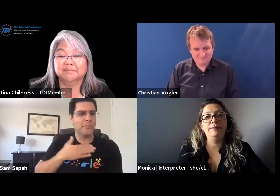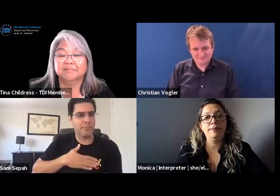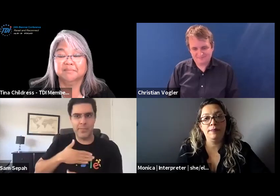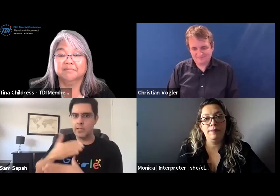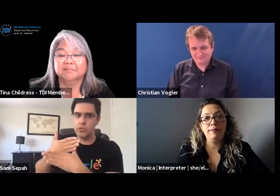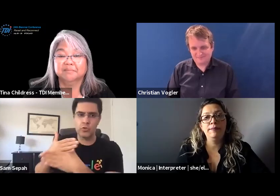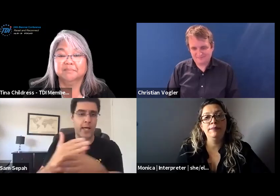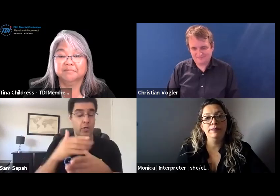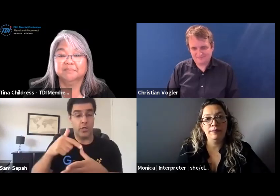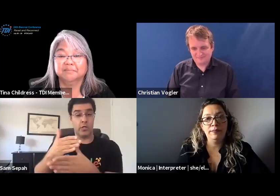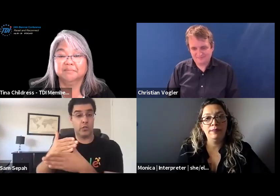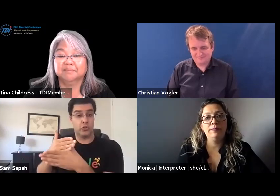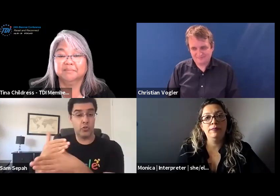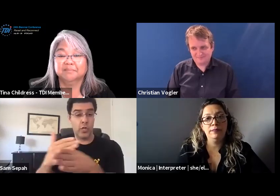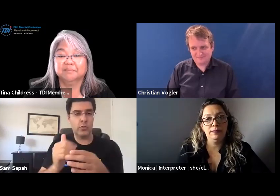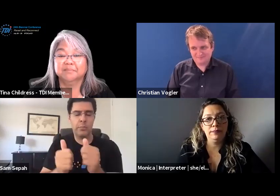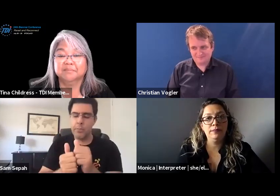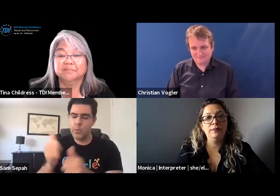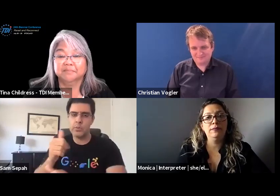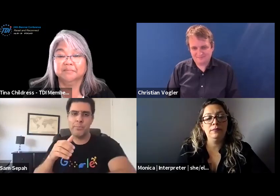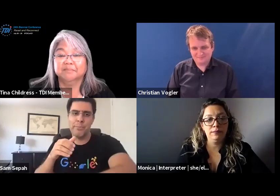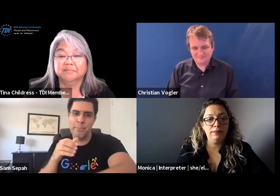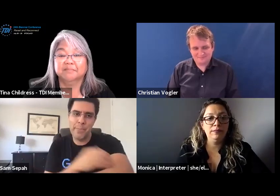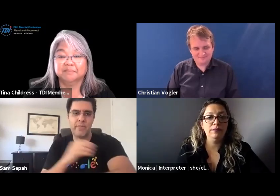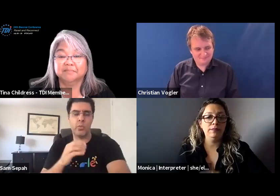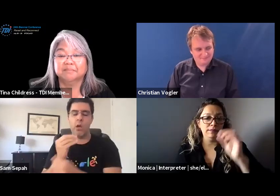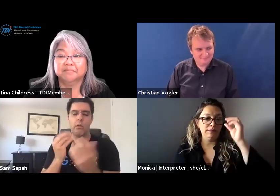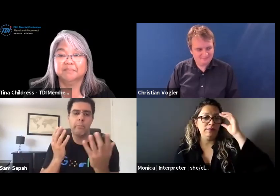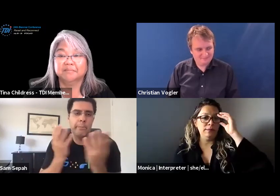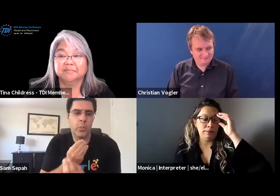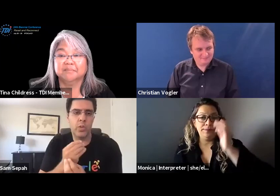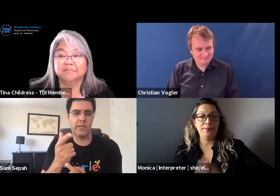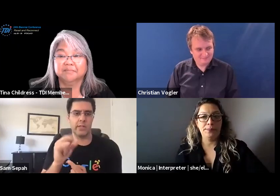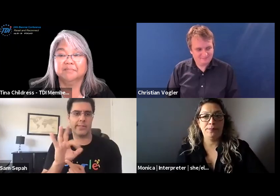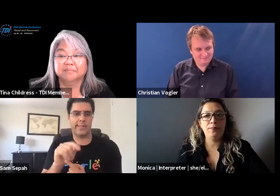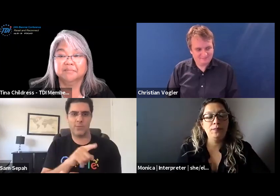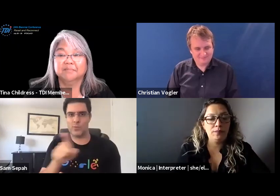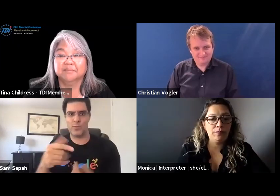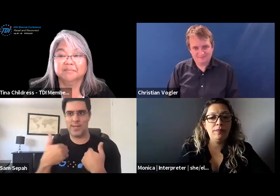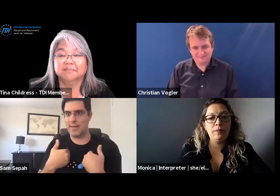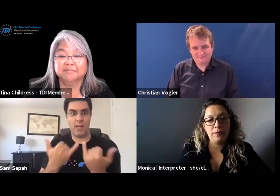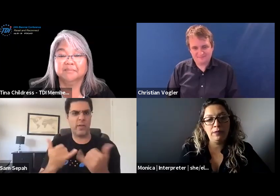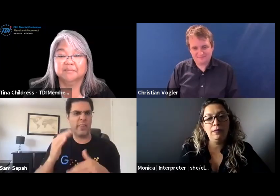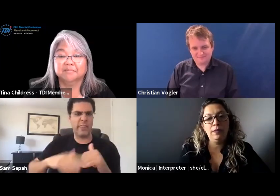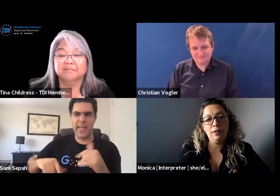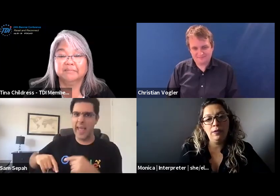accessibility to get timely information. So share that. Sharing information is one of the most powerful and beautiful gifts that y'all have right